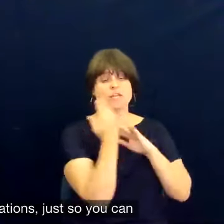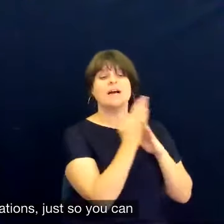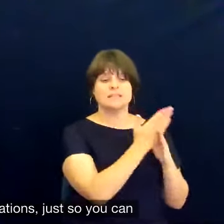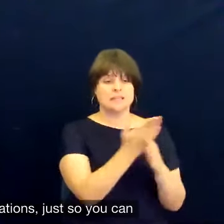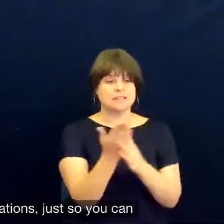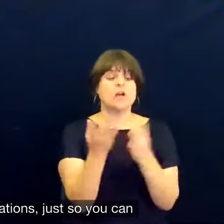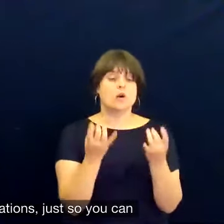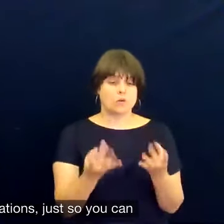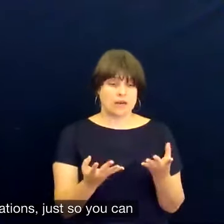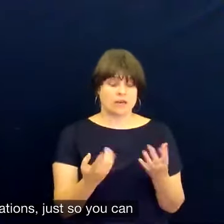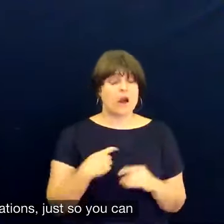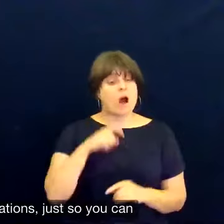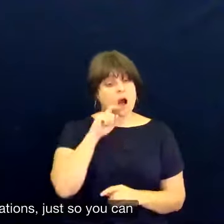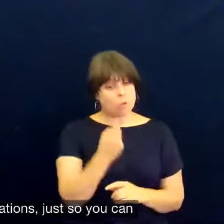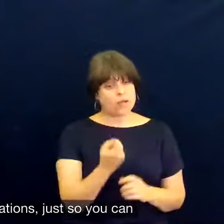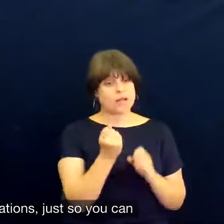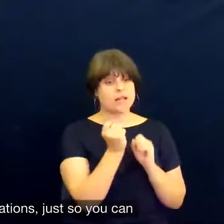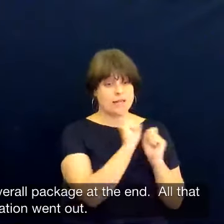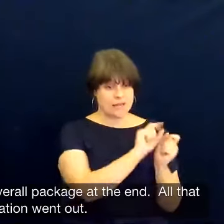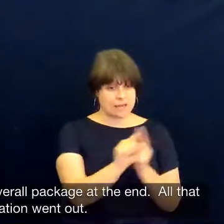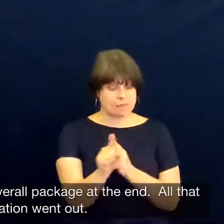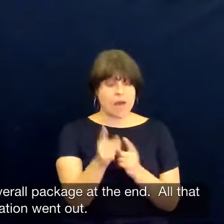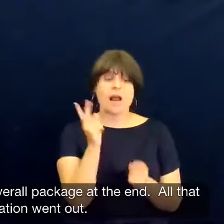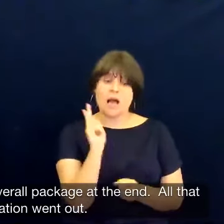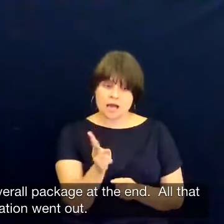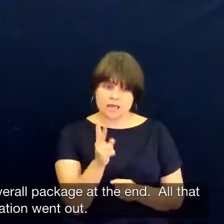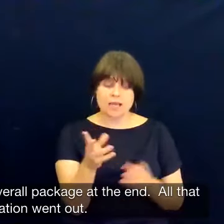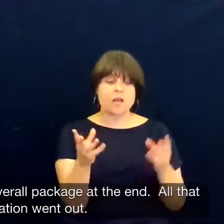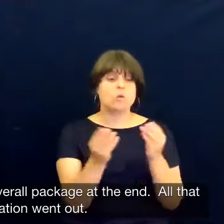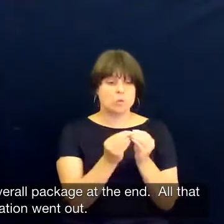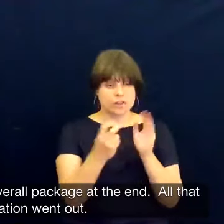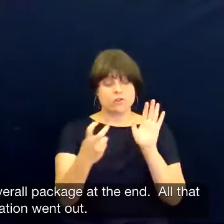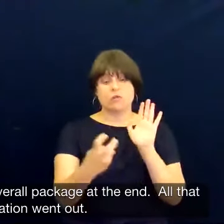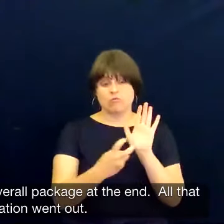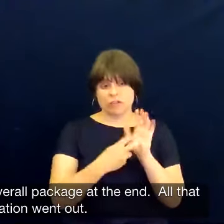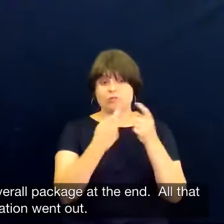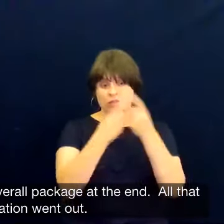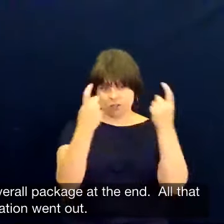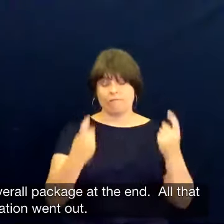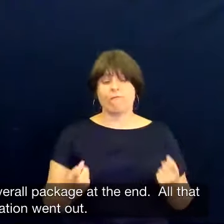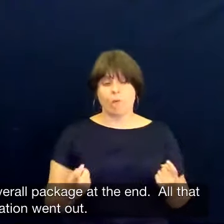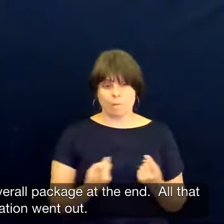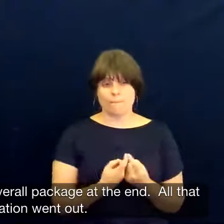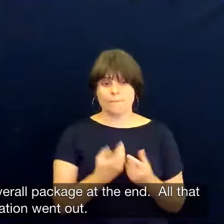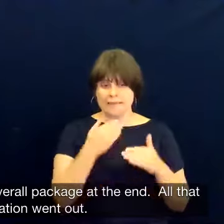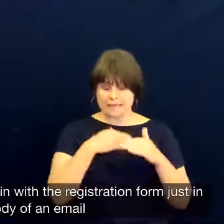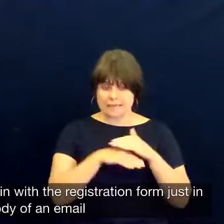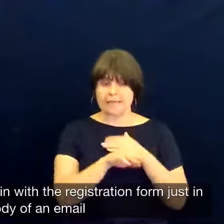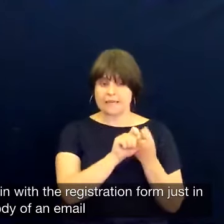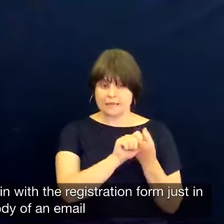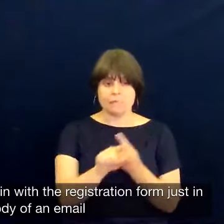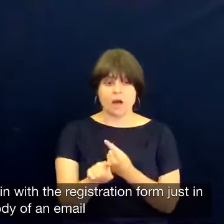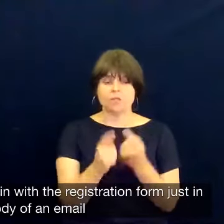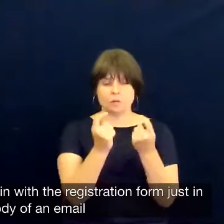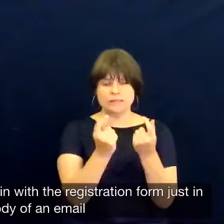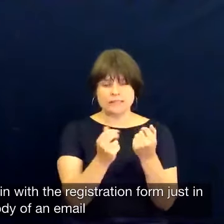email everybody again with the registration form just in the body of an email, so it's really easy to complete for